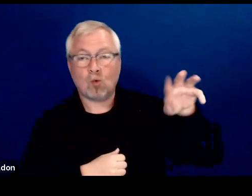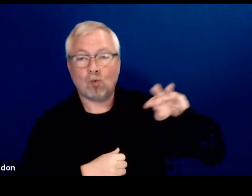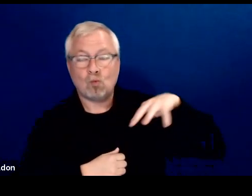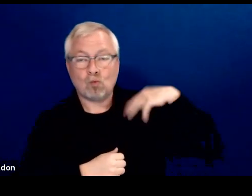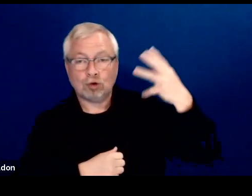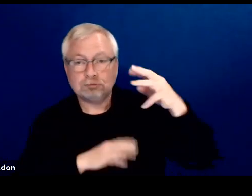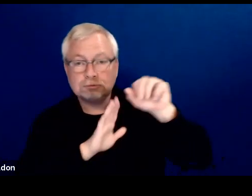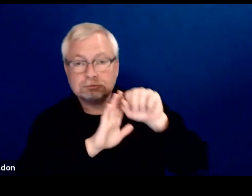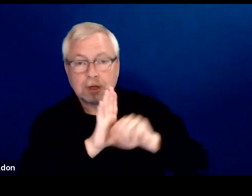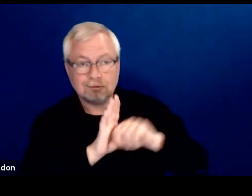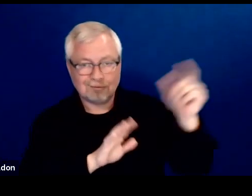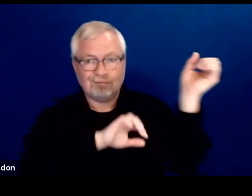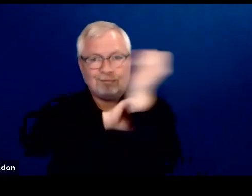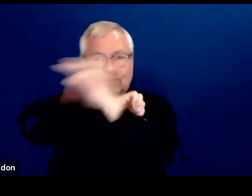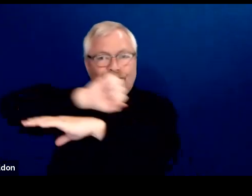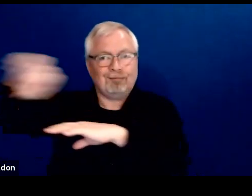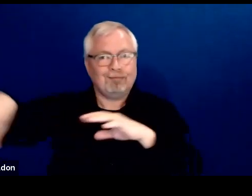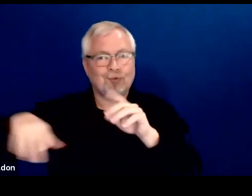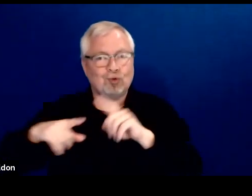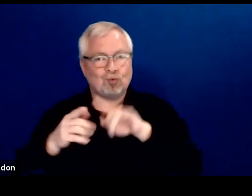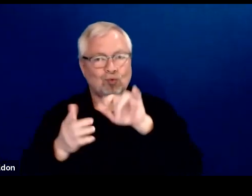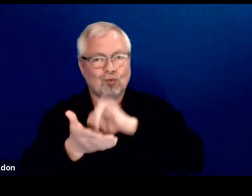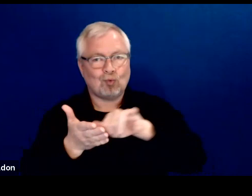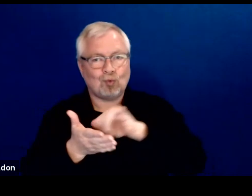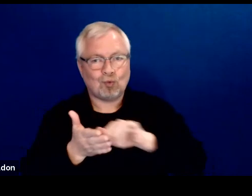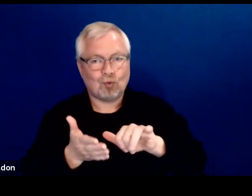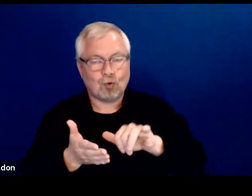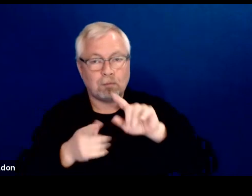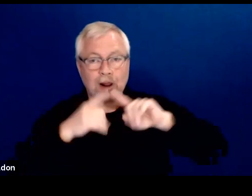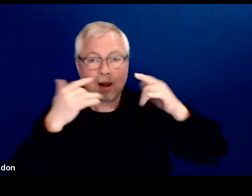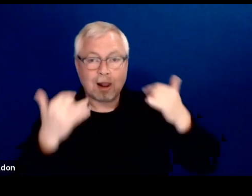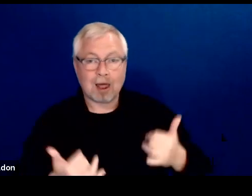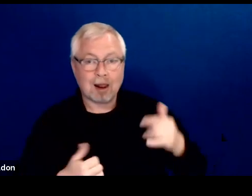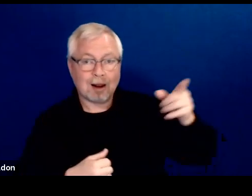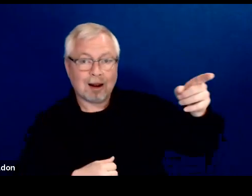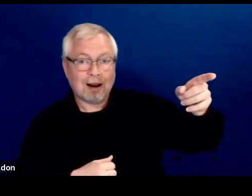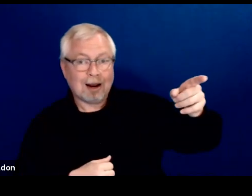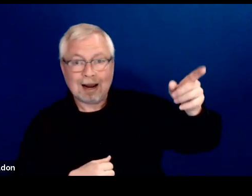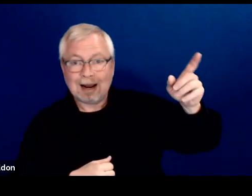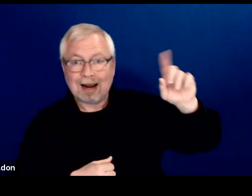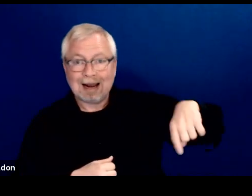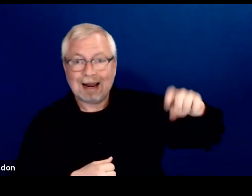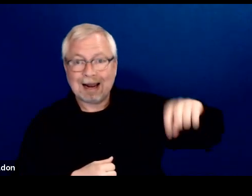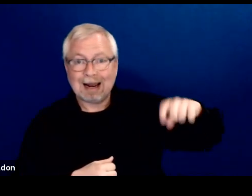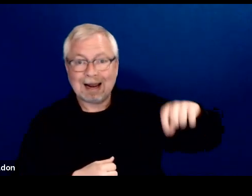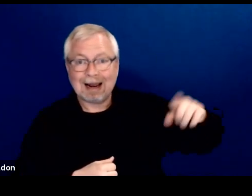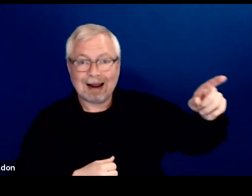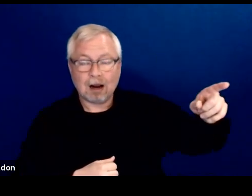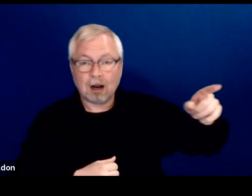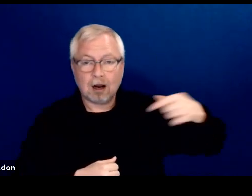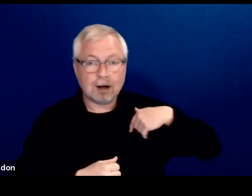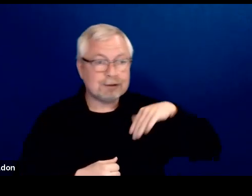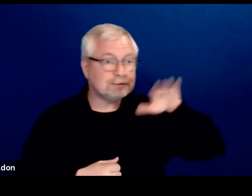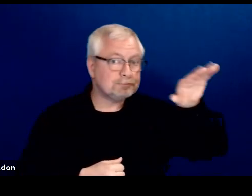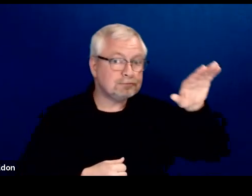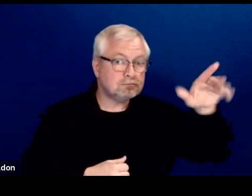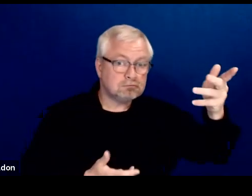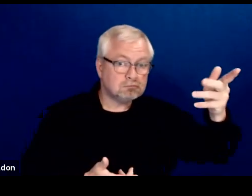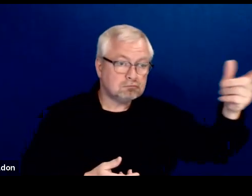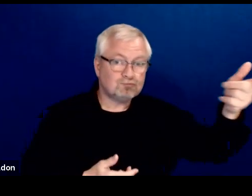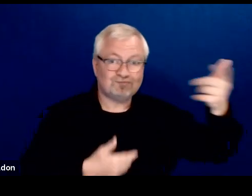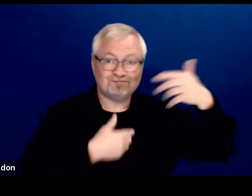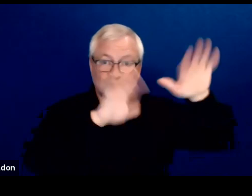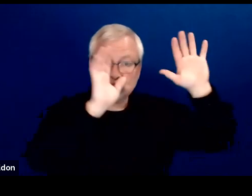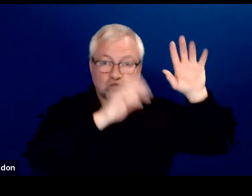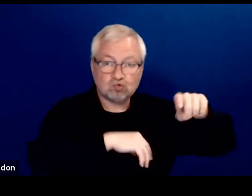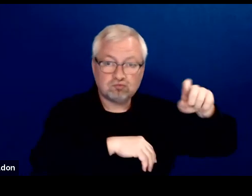were given ventilators from the strategic national supply that they did not use, so they sent those on. So I want Minnesotans to know we are more than